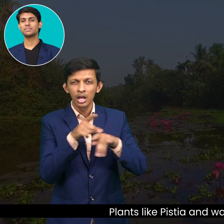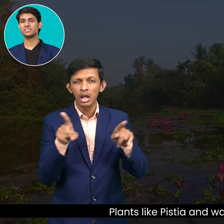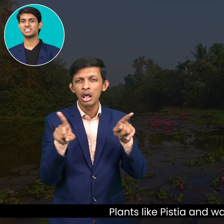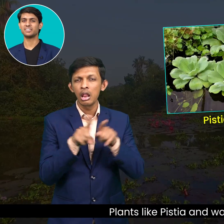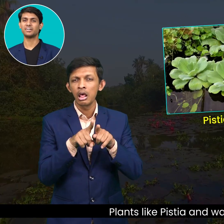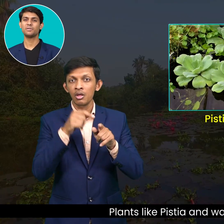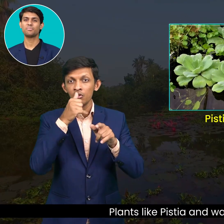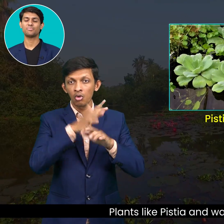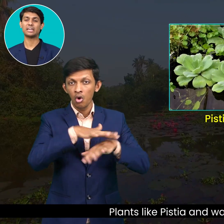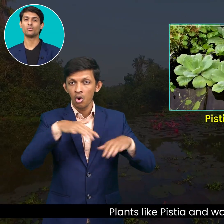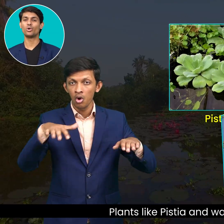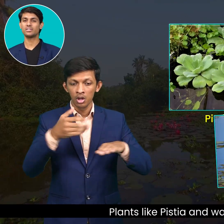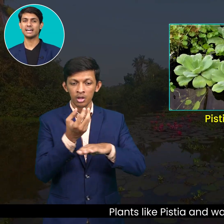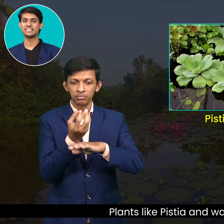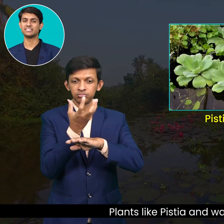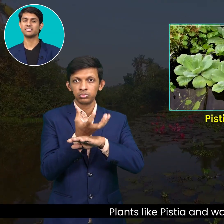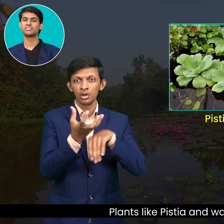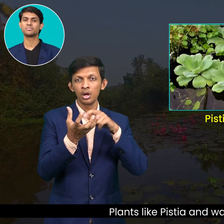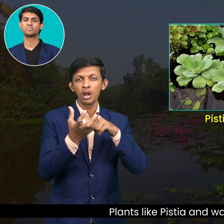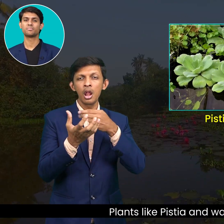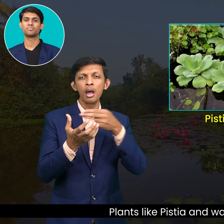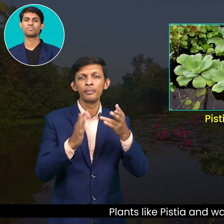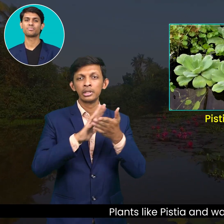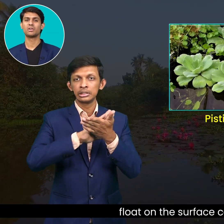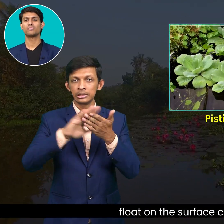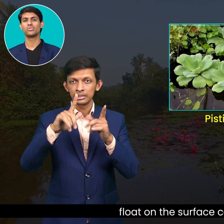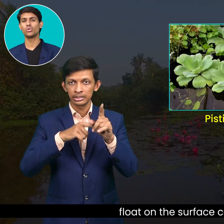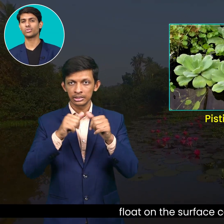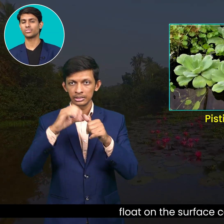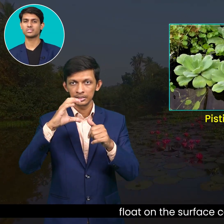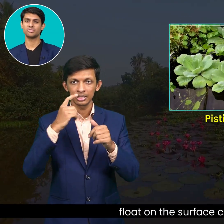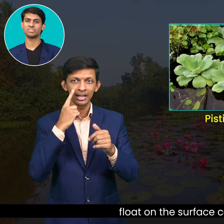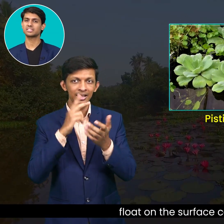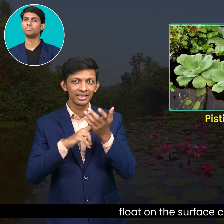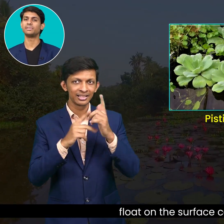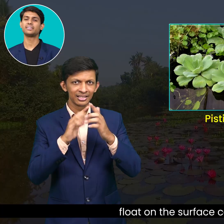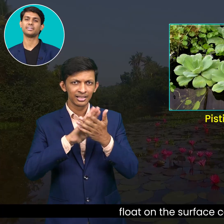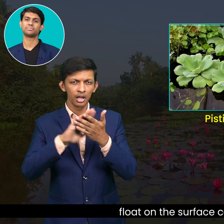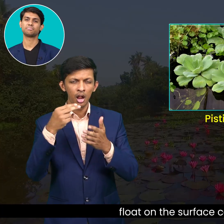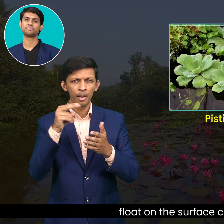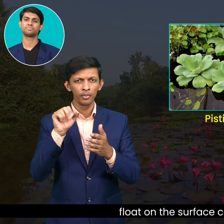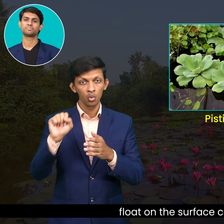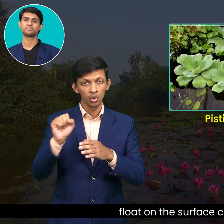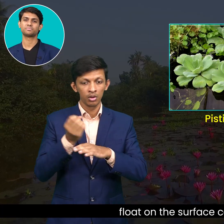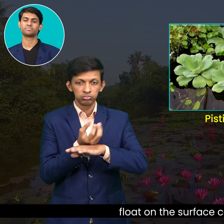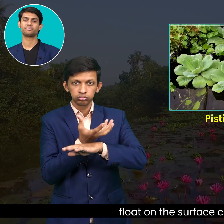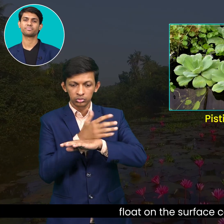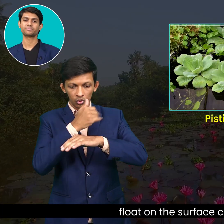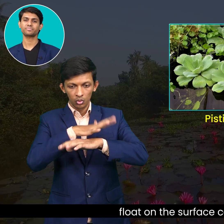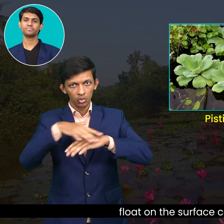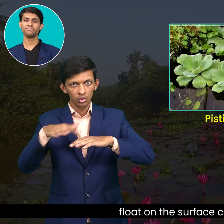Plants like pistia and water hyacinth float on the surface completely.